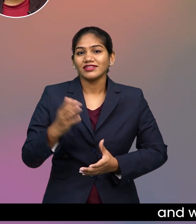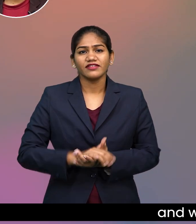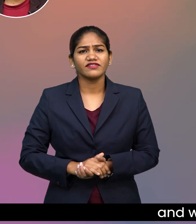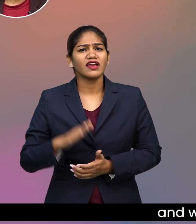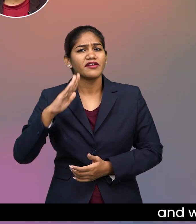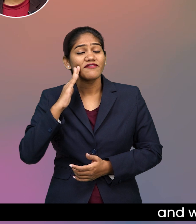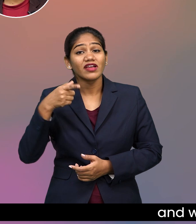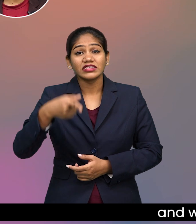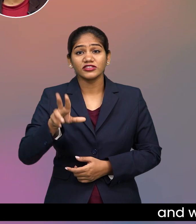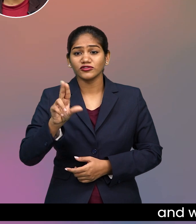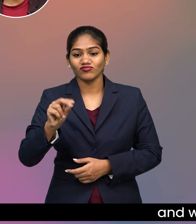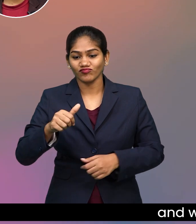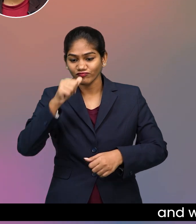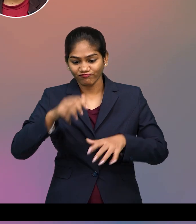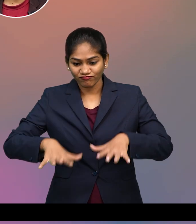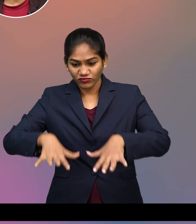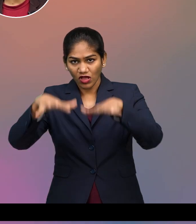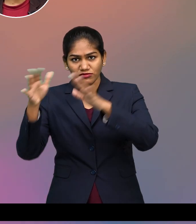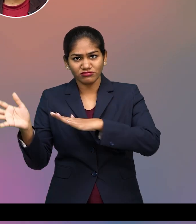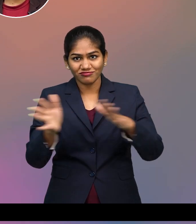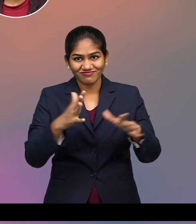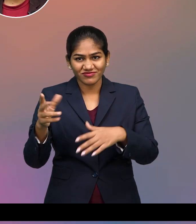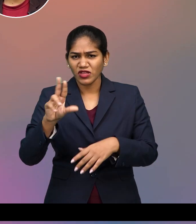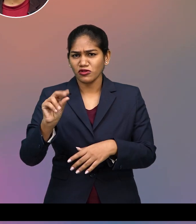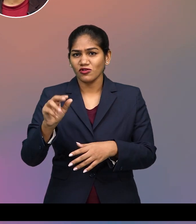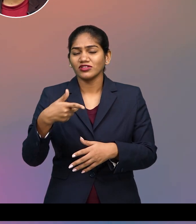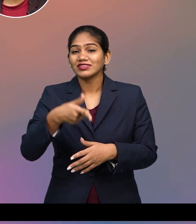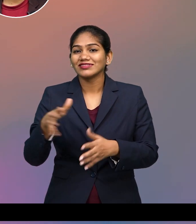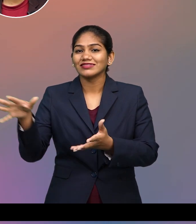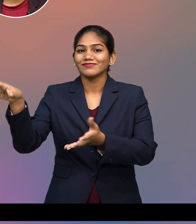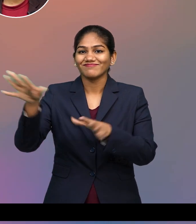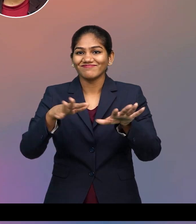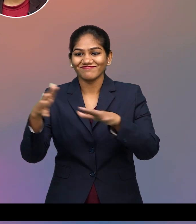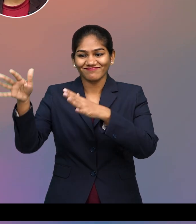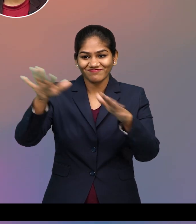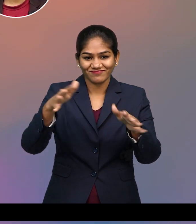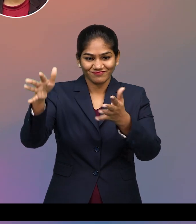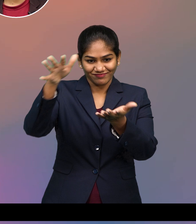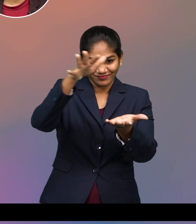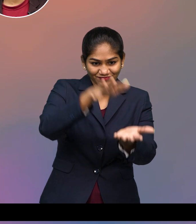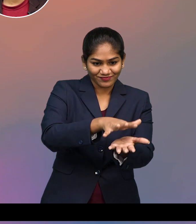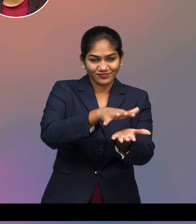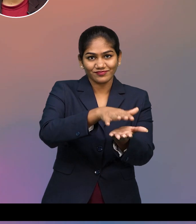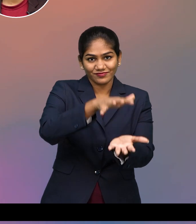And when it is not in flood, it deposits silt.